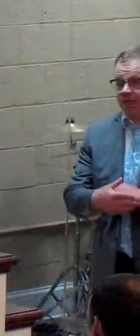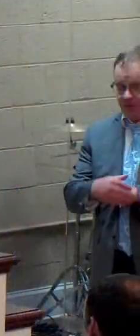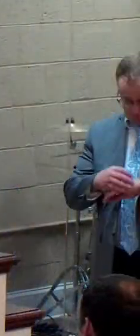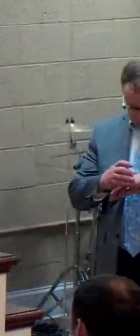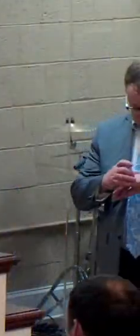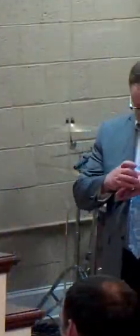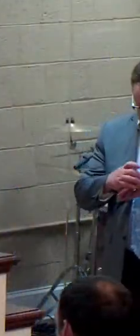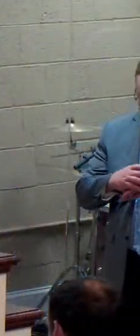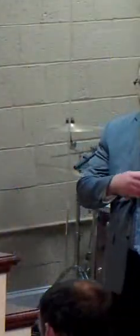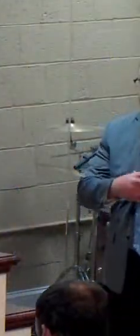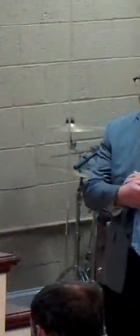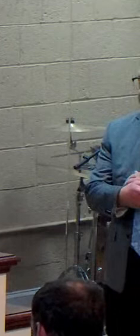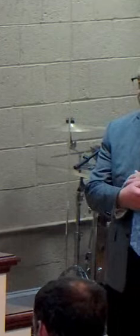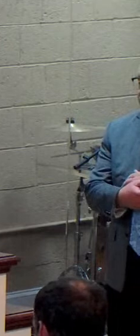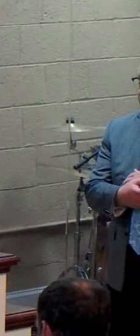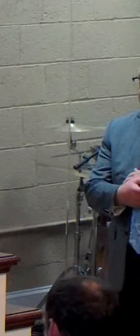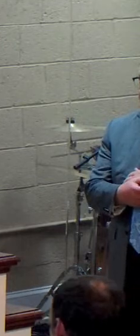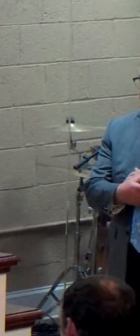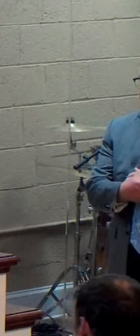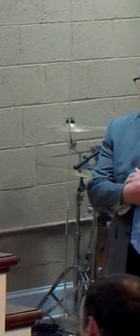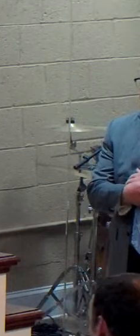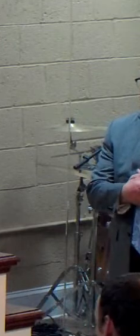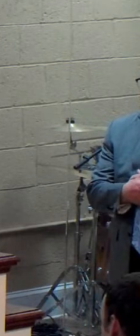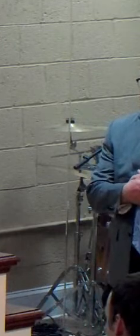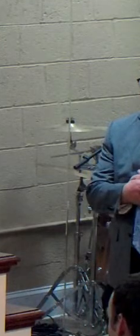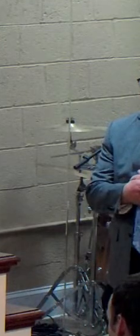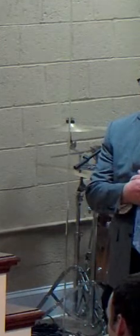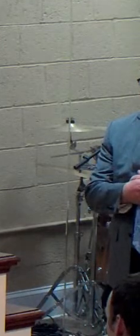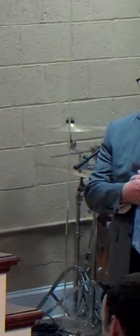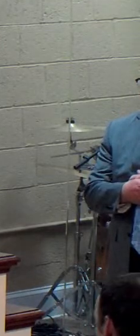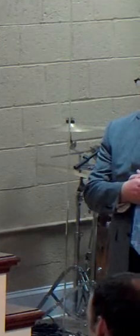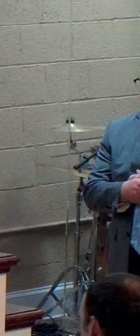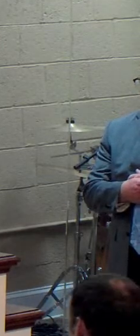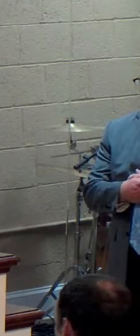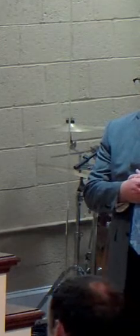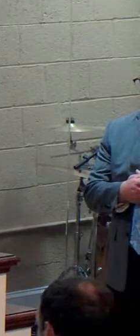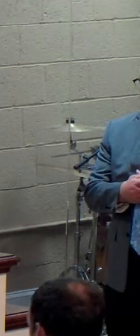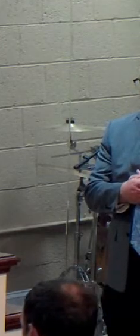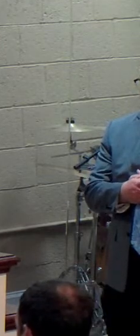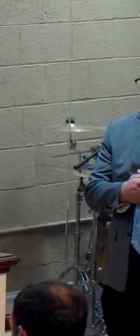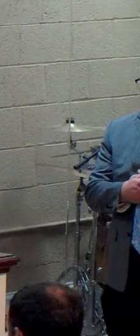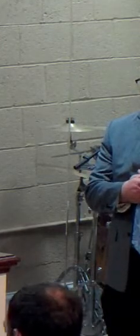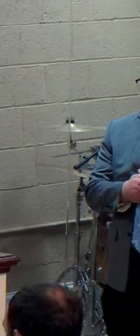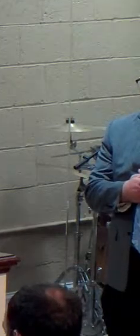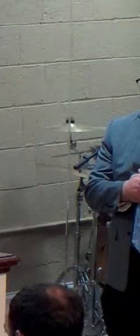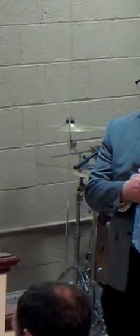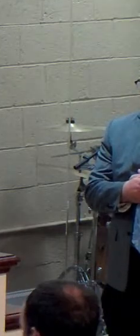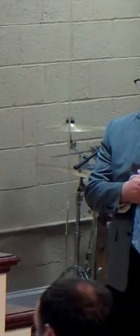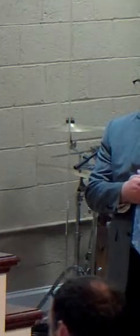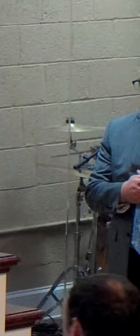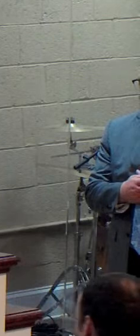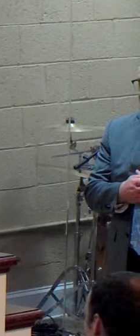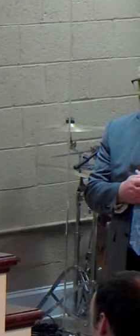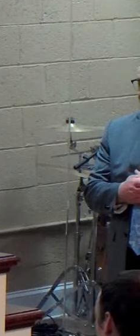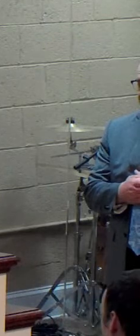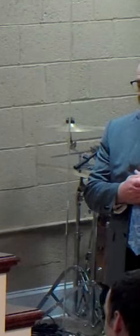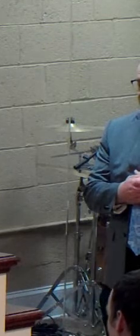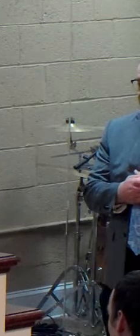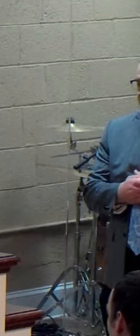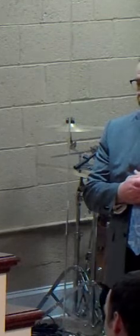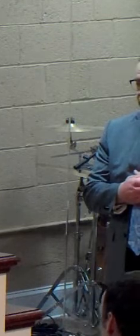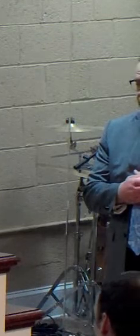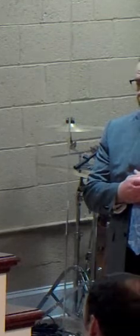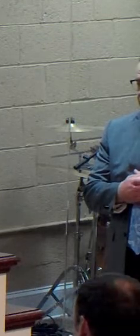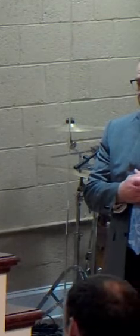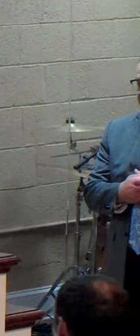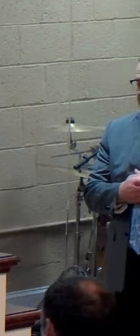Amen. Come, invite guests. Amen. Bring people with you. Amen. We've got an awesome Monday and Tuesday. Amen. Pastor